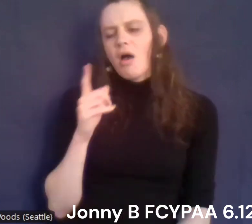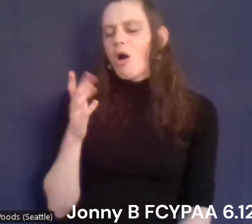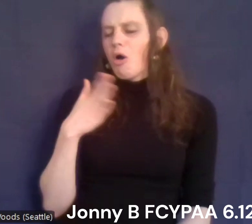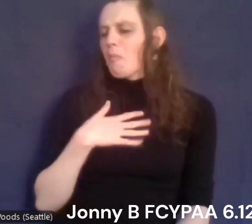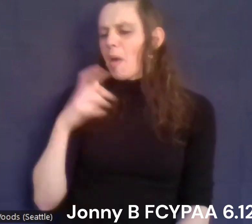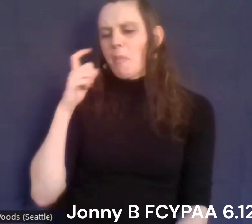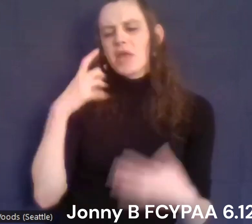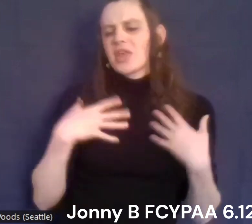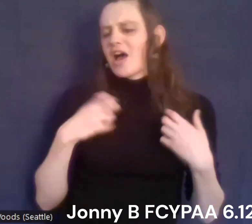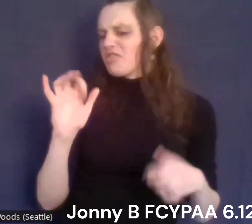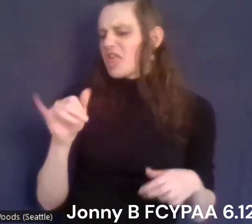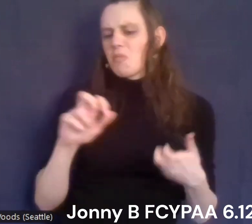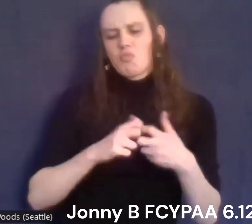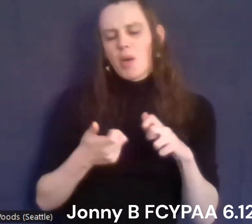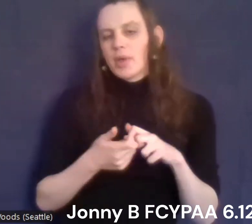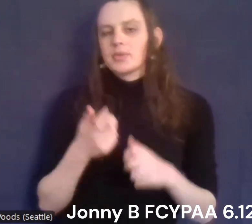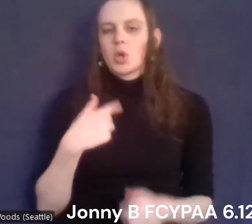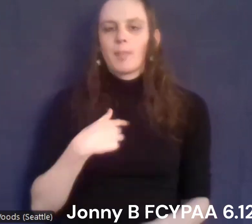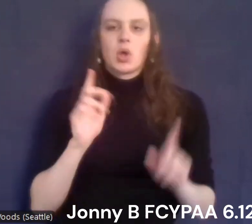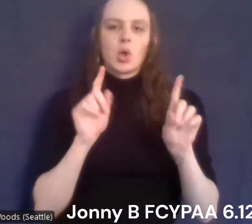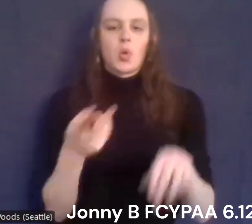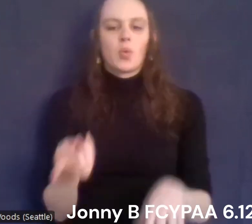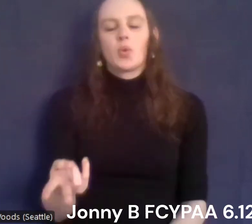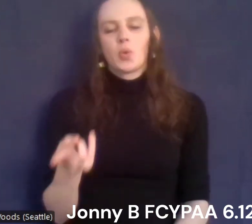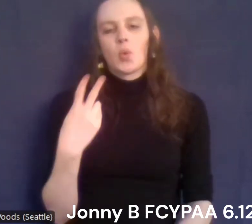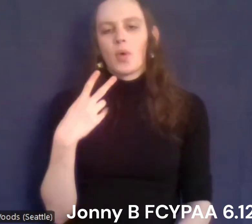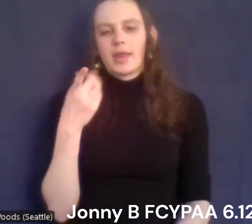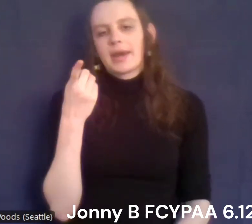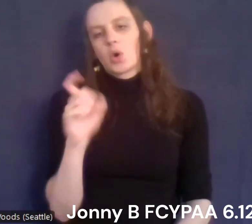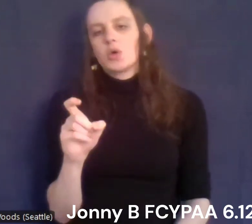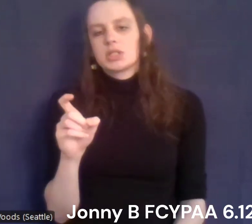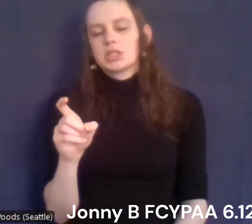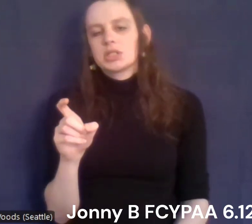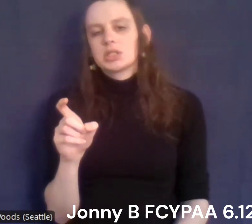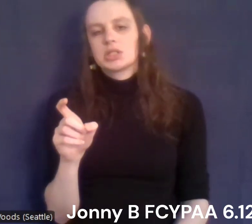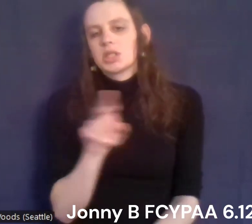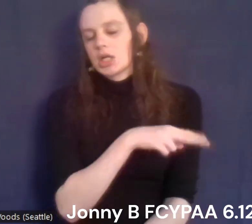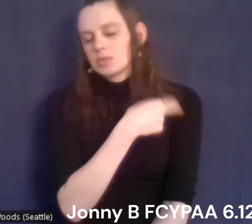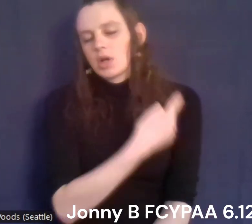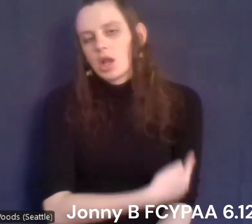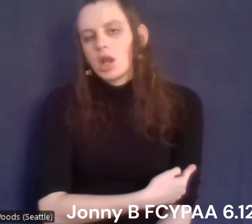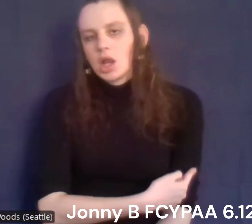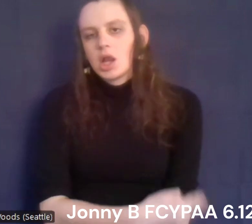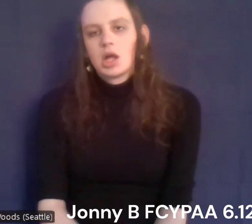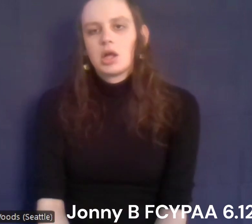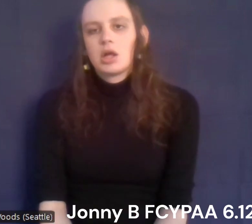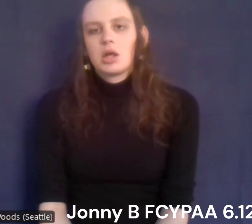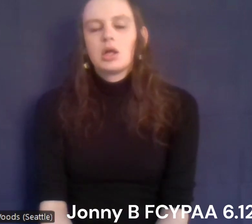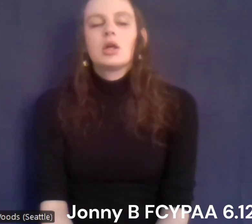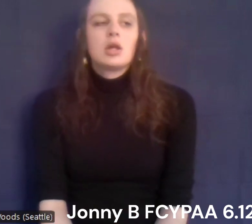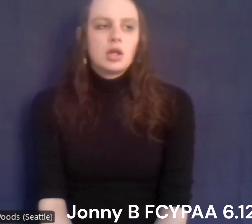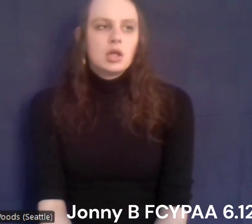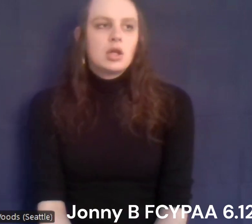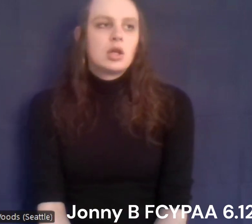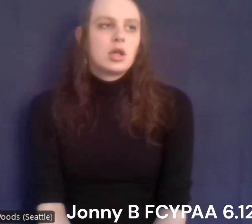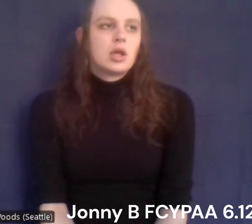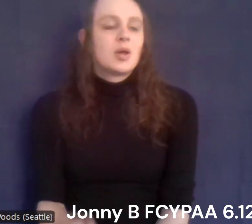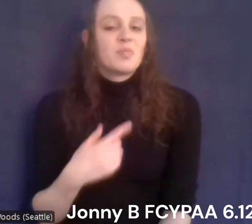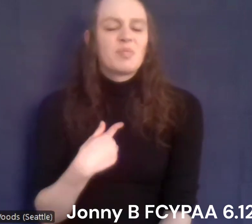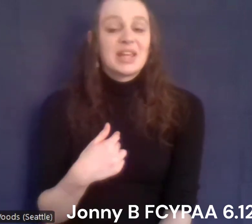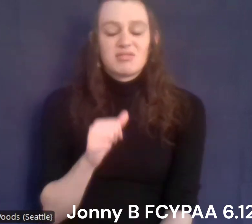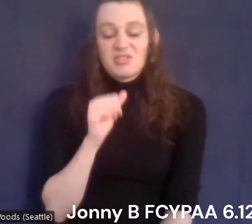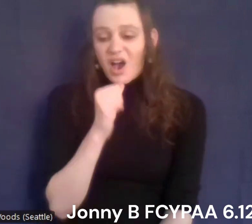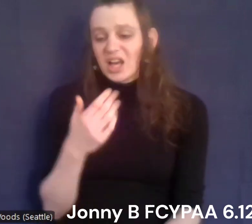to a dual diagnosis place, and it was great. Like looking back, I mean, I wasn't too fond of being